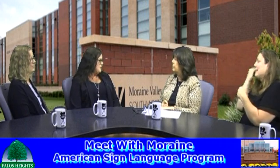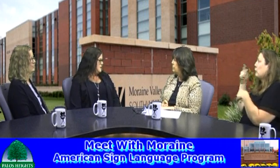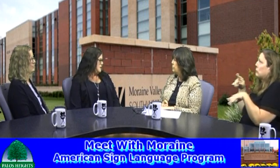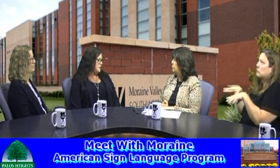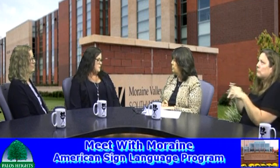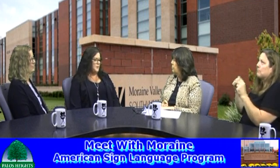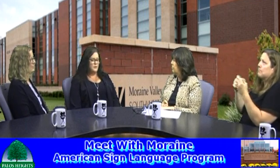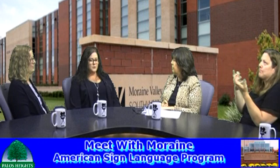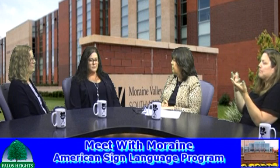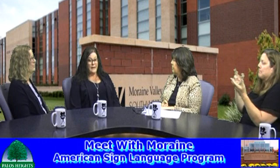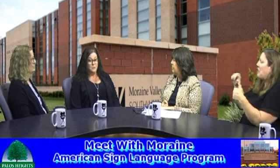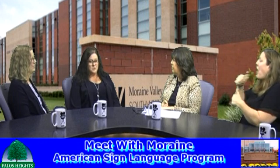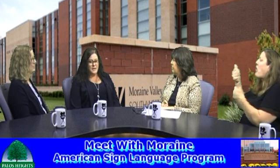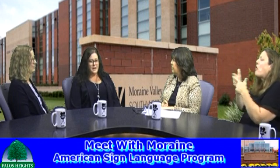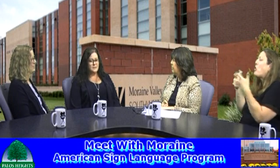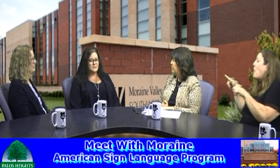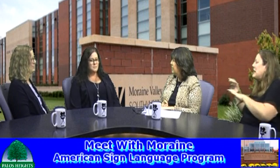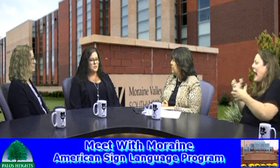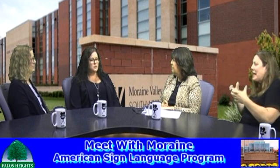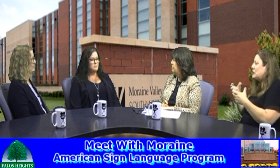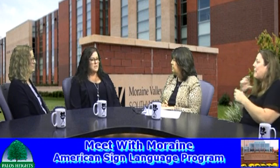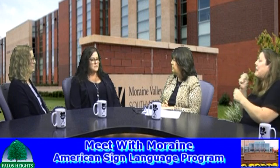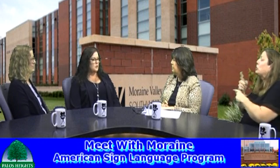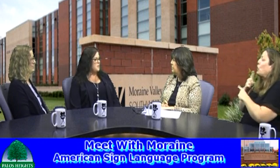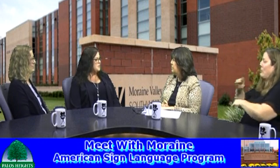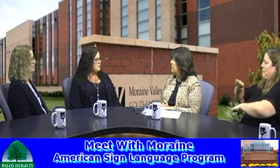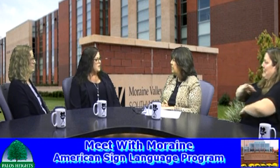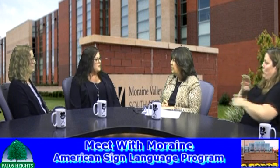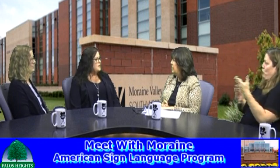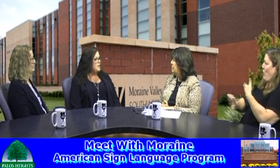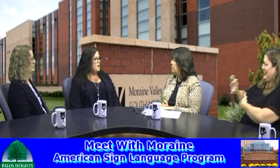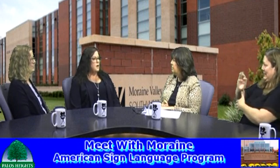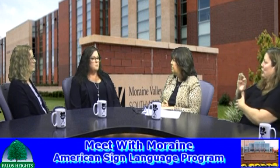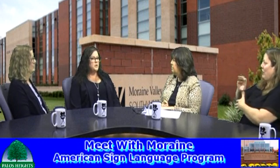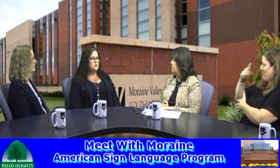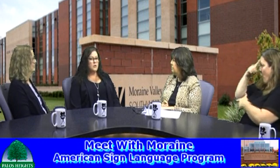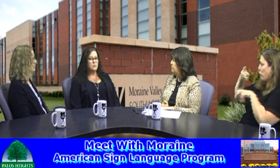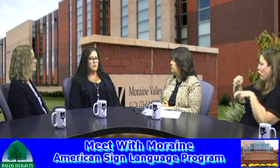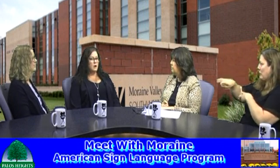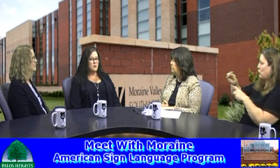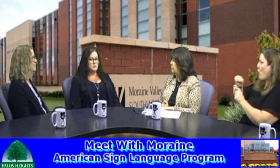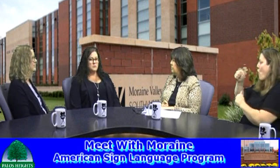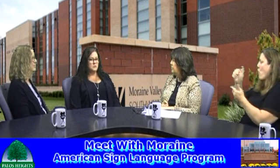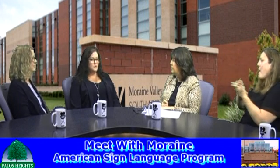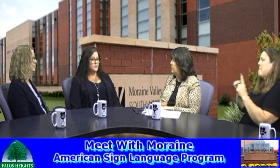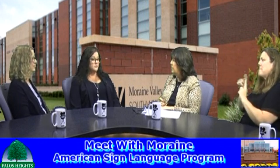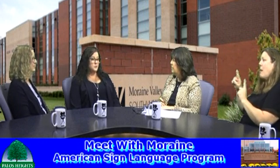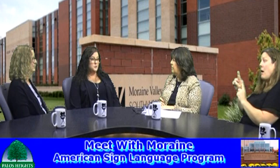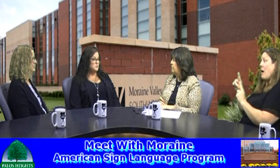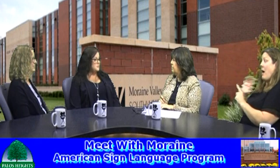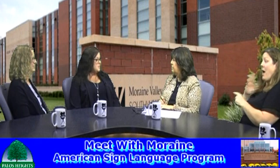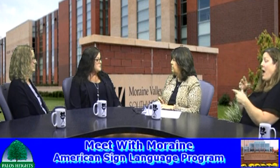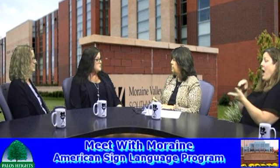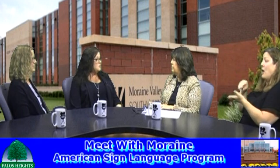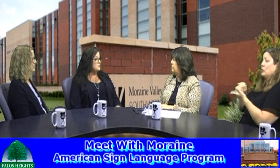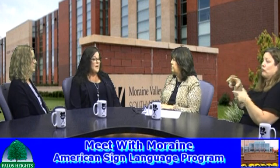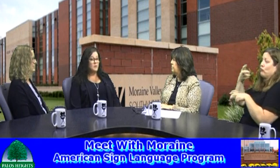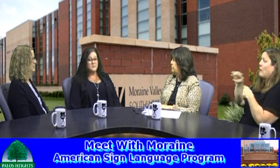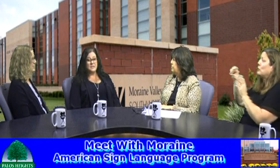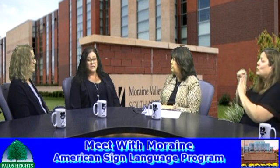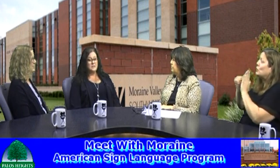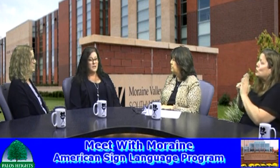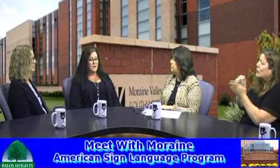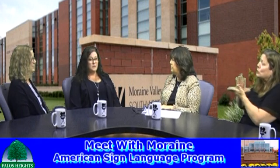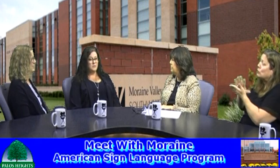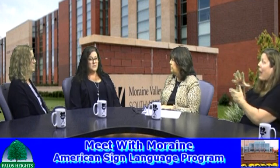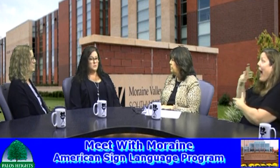took, another language class to make sure it meets the criteria. But in general, our students transfer to state schools, out